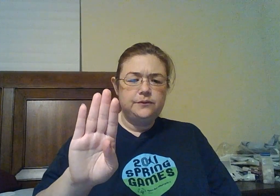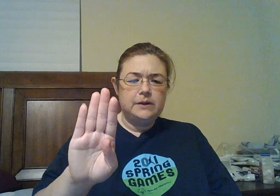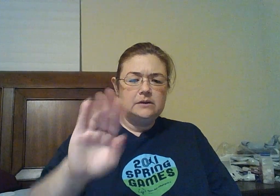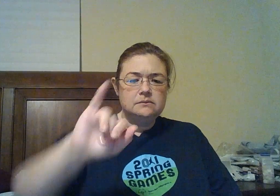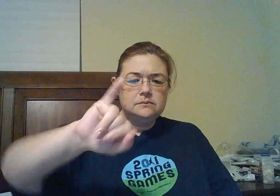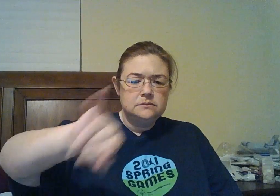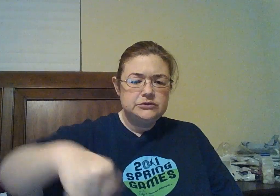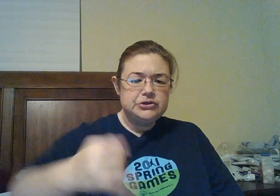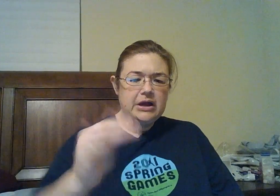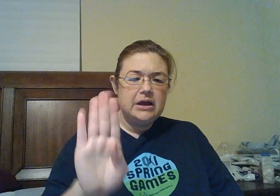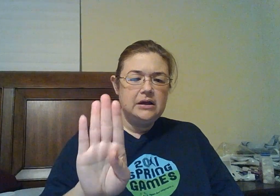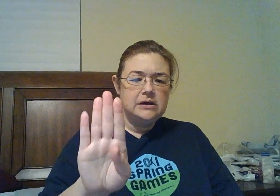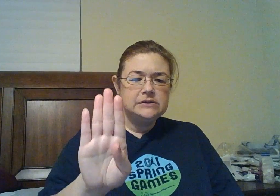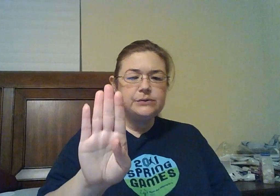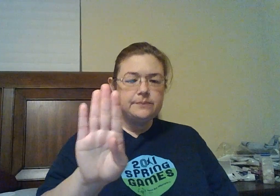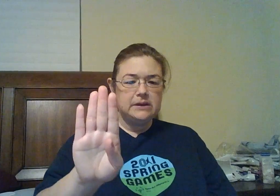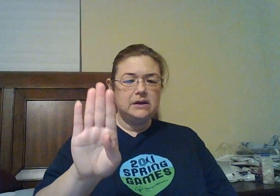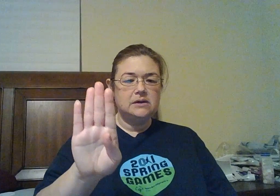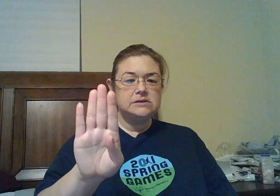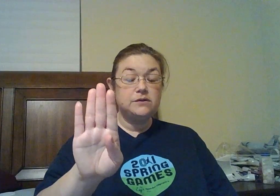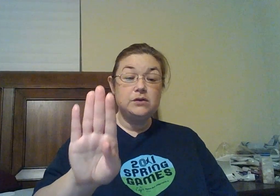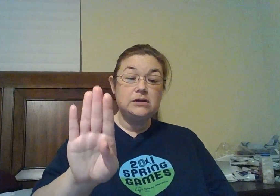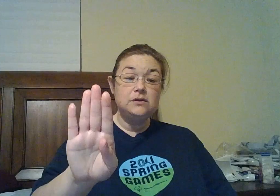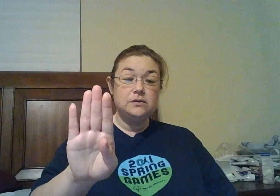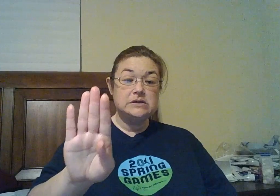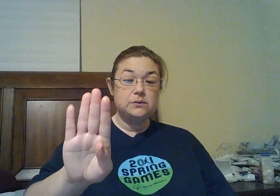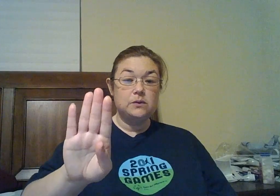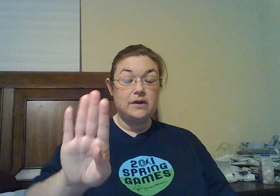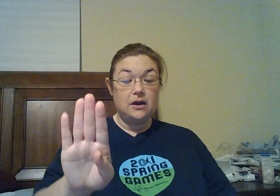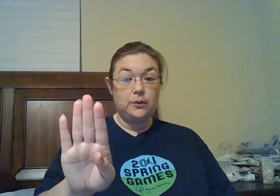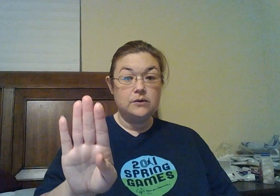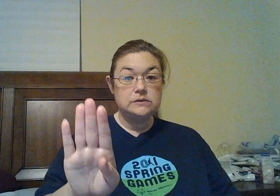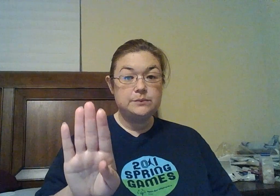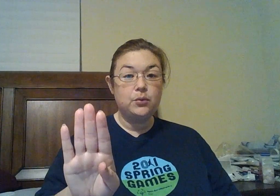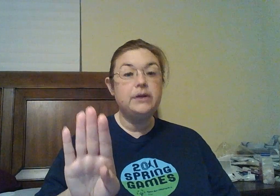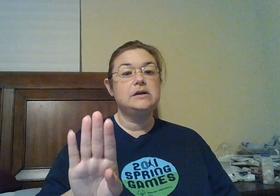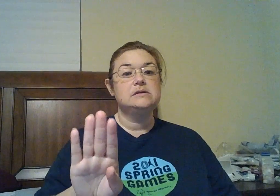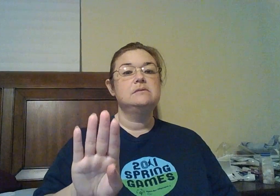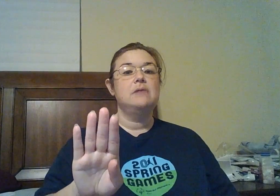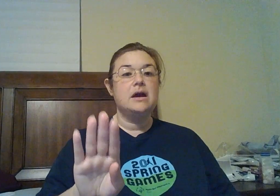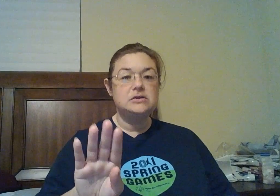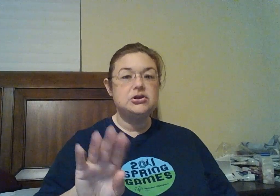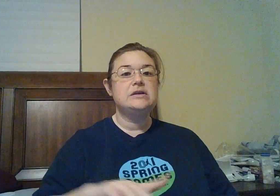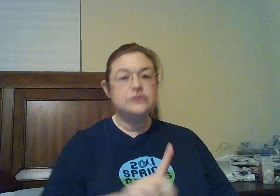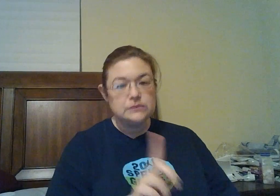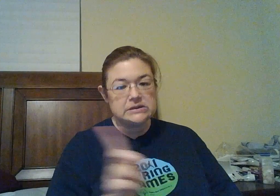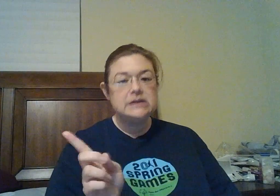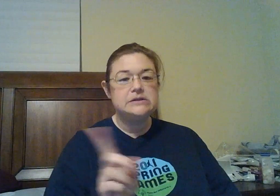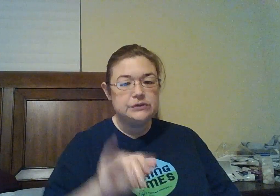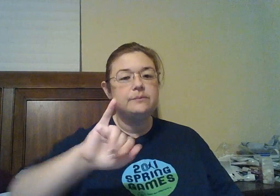movement, J into a B. So if you need to do this one with arrows pointing like J turns into the